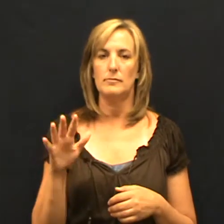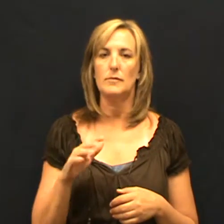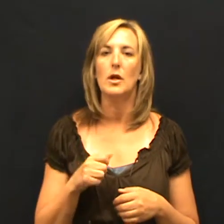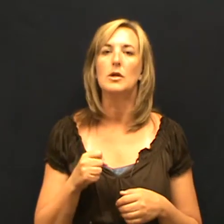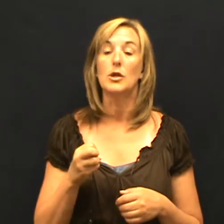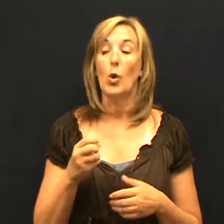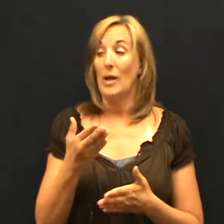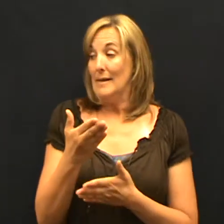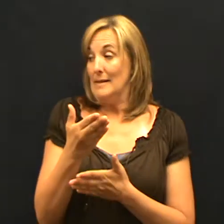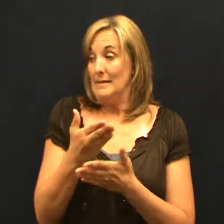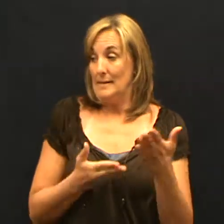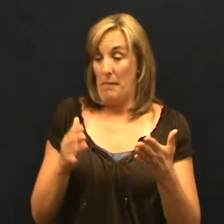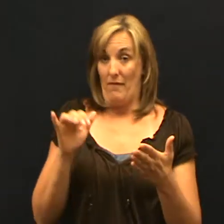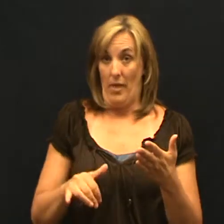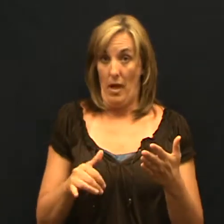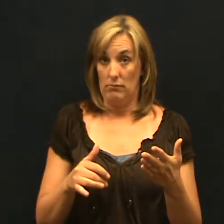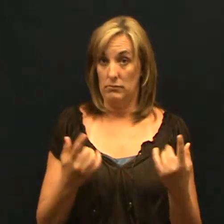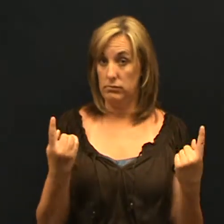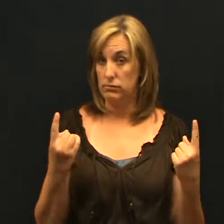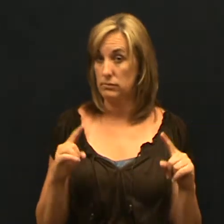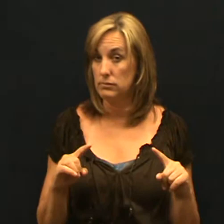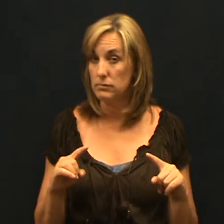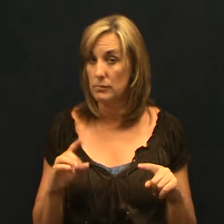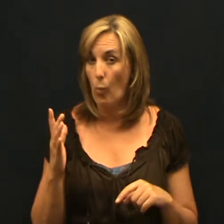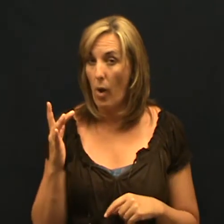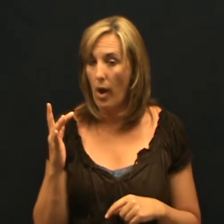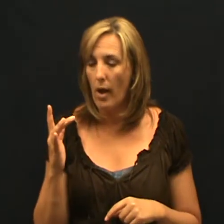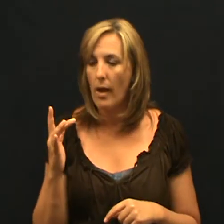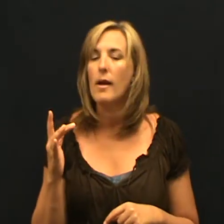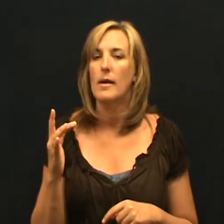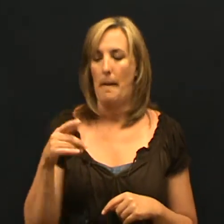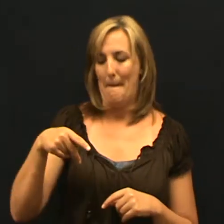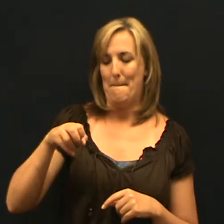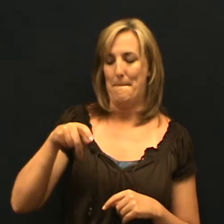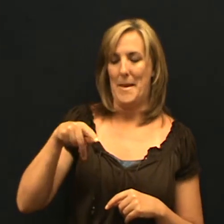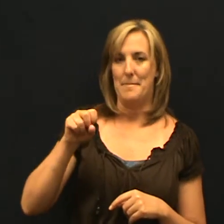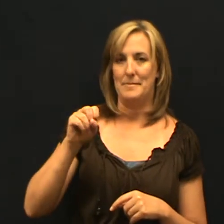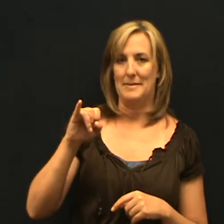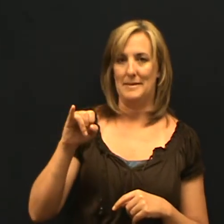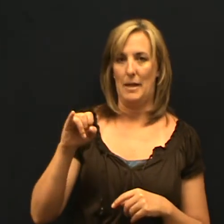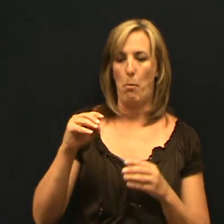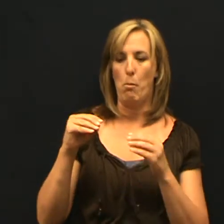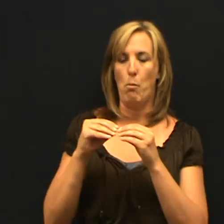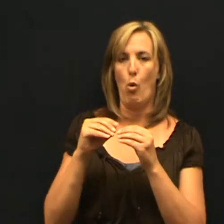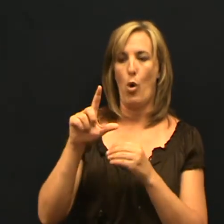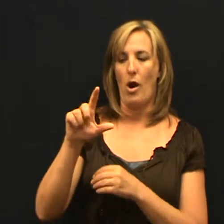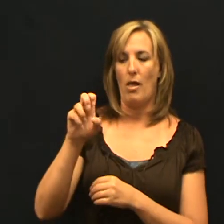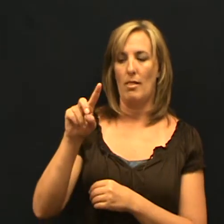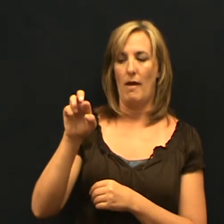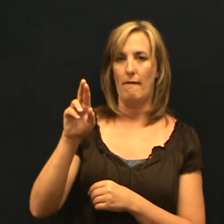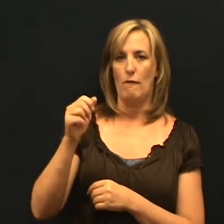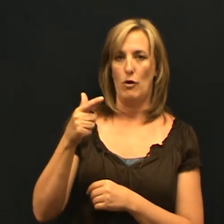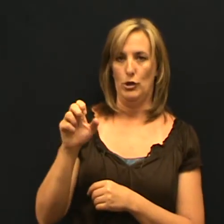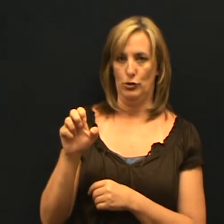this could be attributable to PepsiCo might be leveraged more highly, therefore have